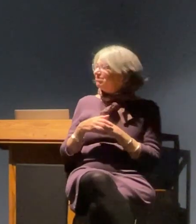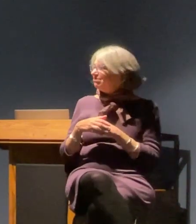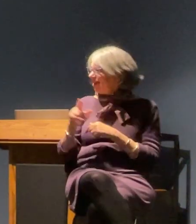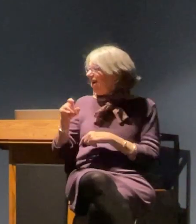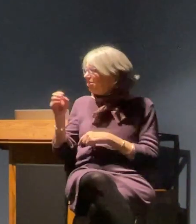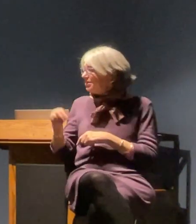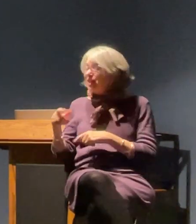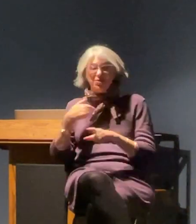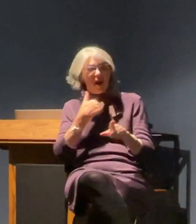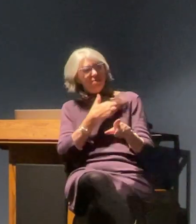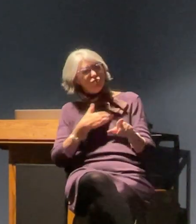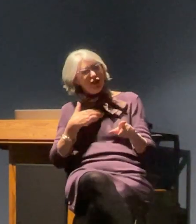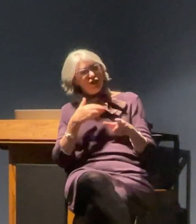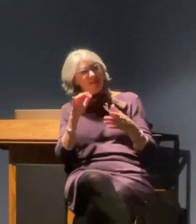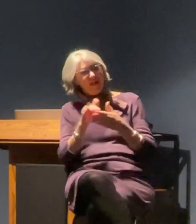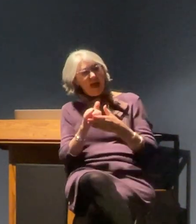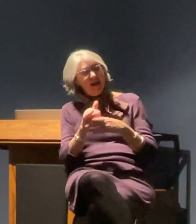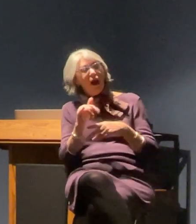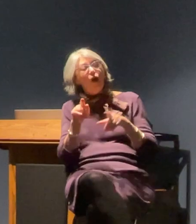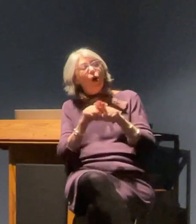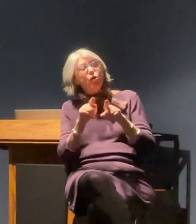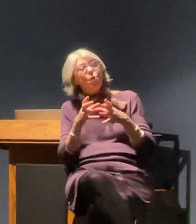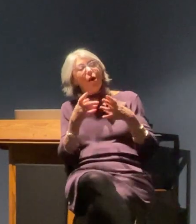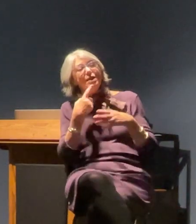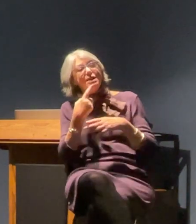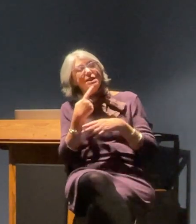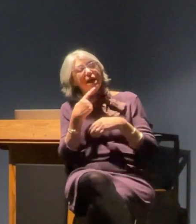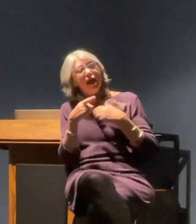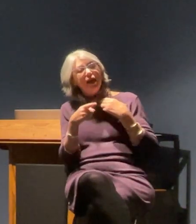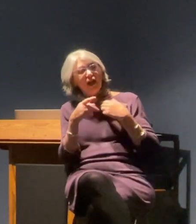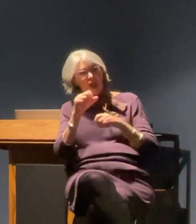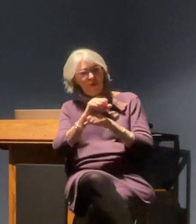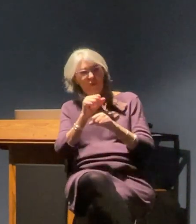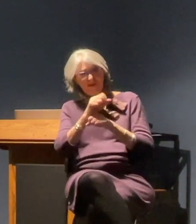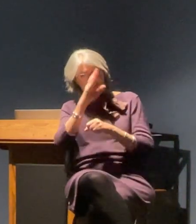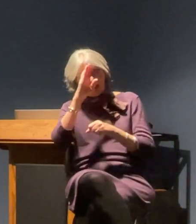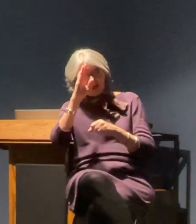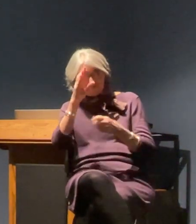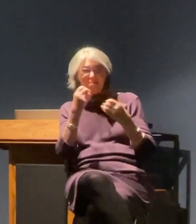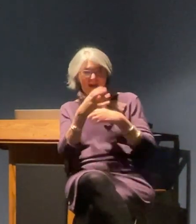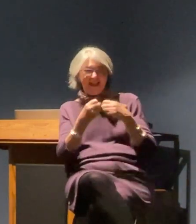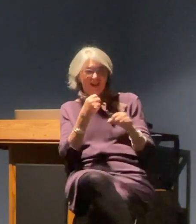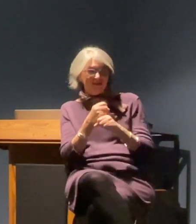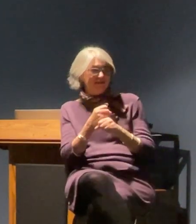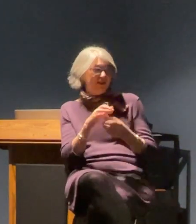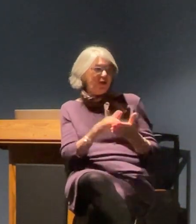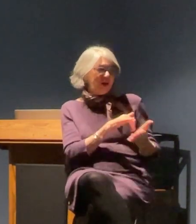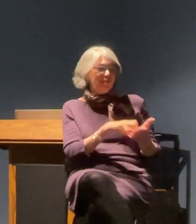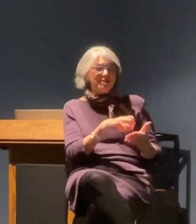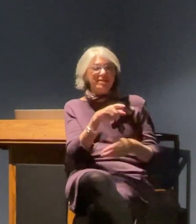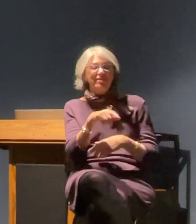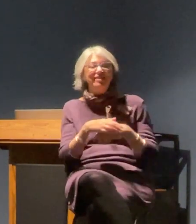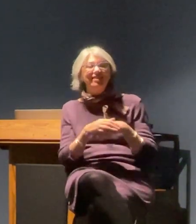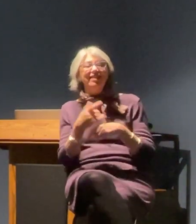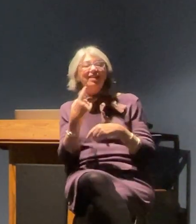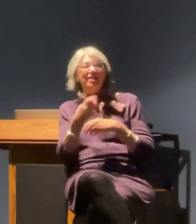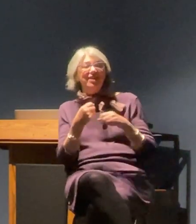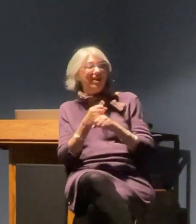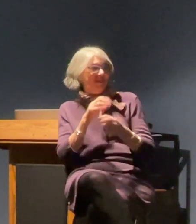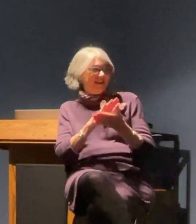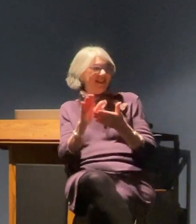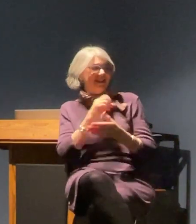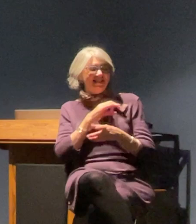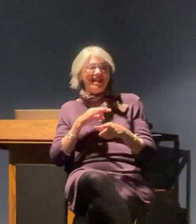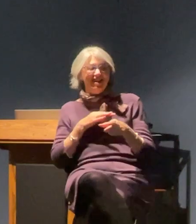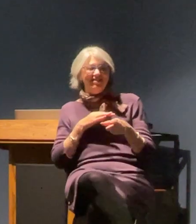I appreciate that. I also want to say that I worked in a hospital for many years, and one year the cleaning